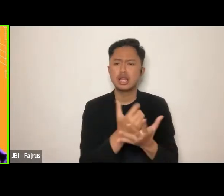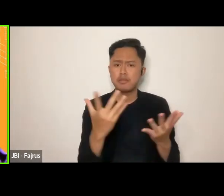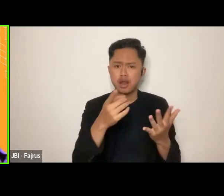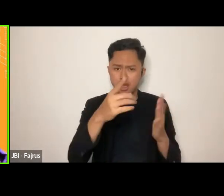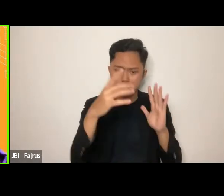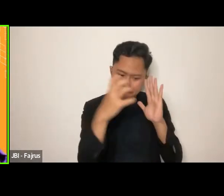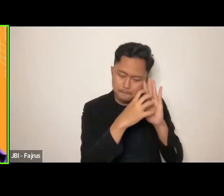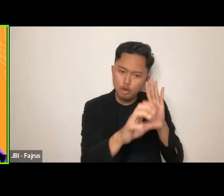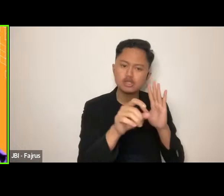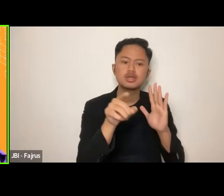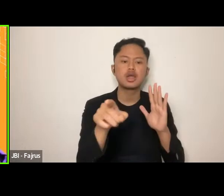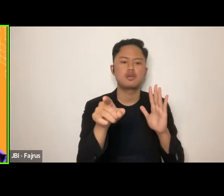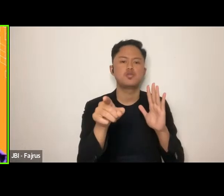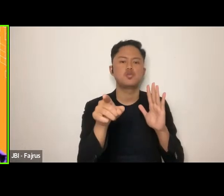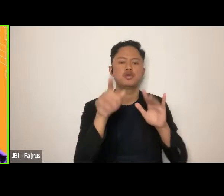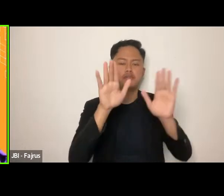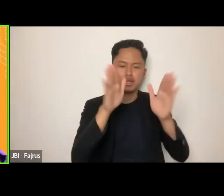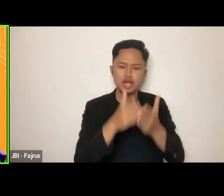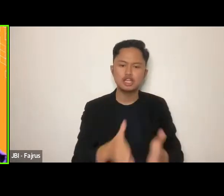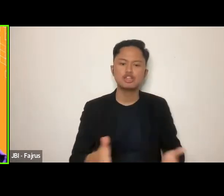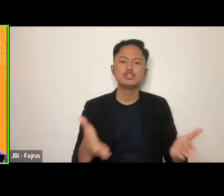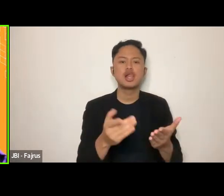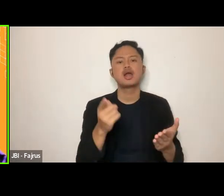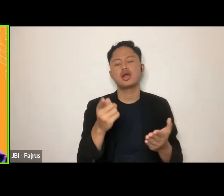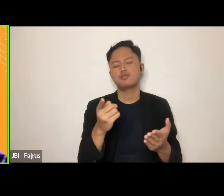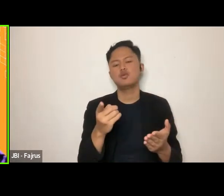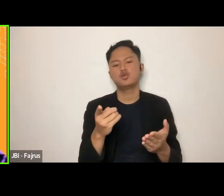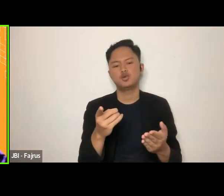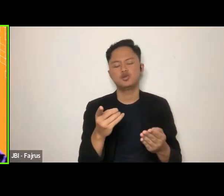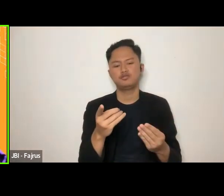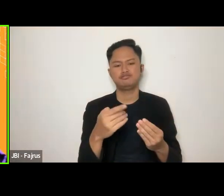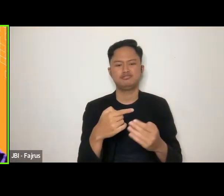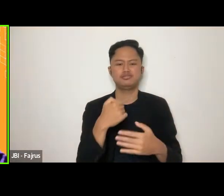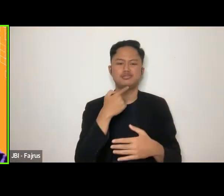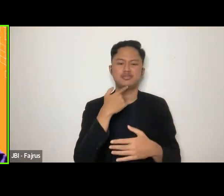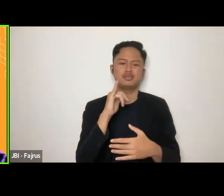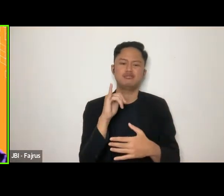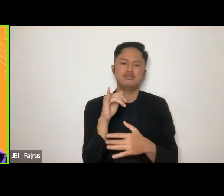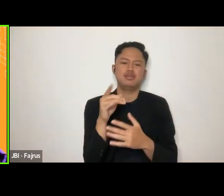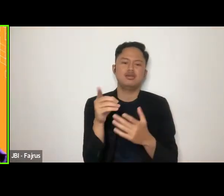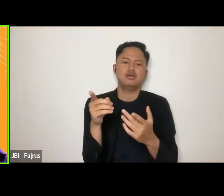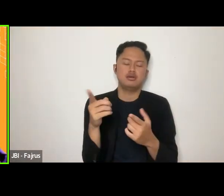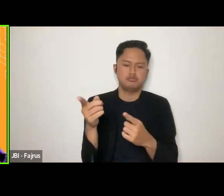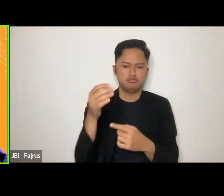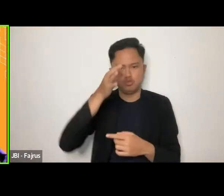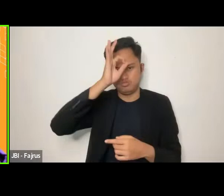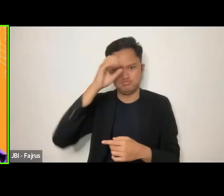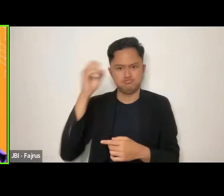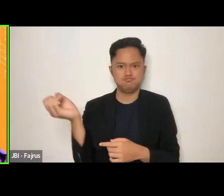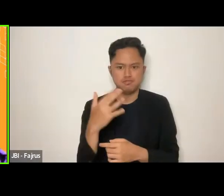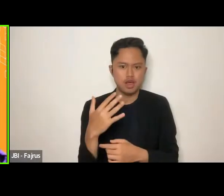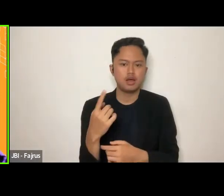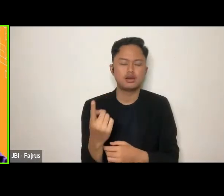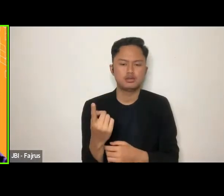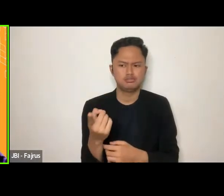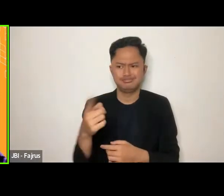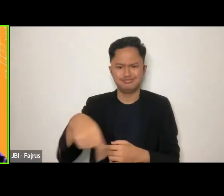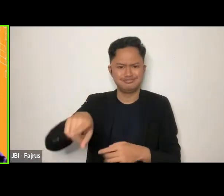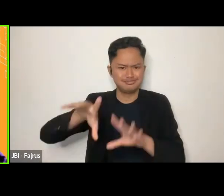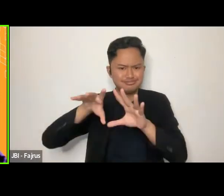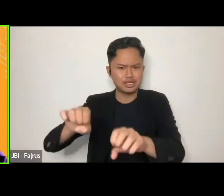your social media post." That's what this police officer said to me when he arrested